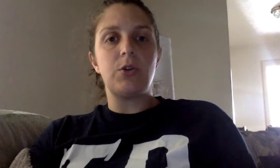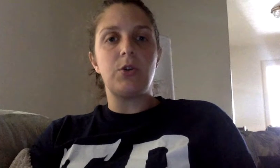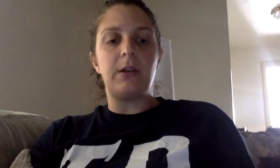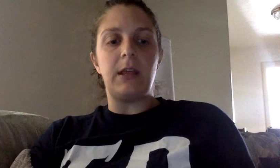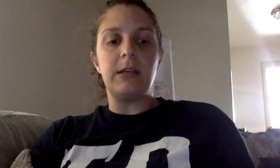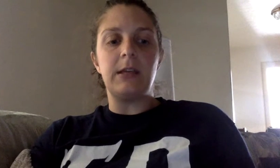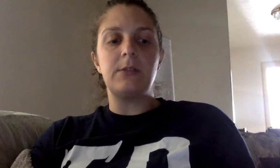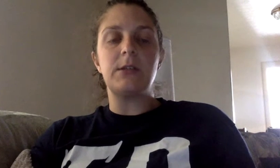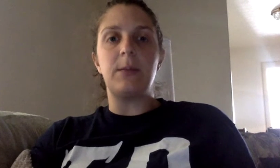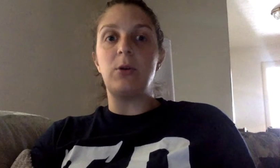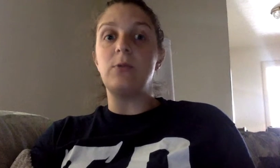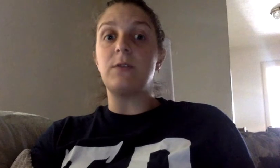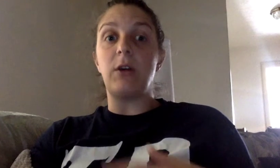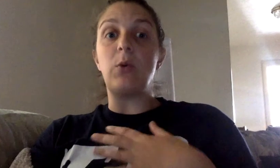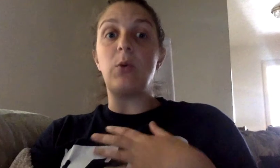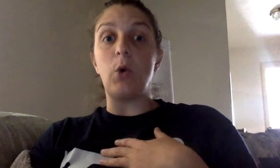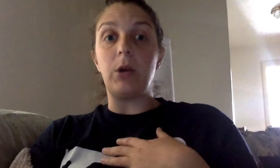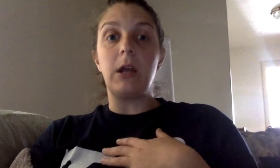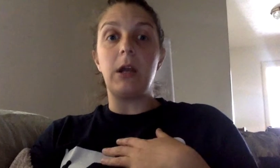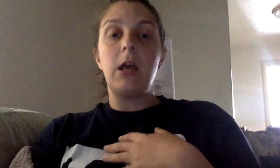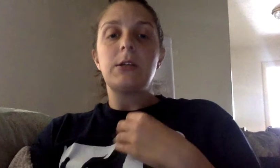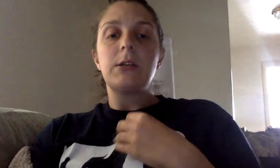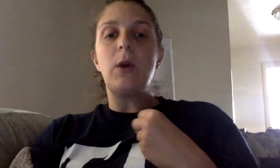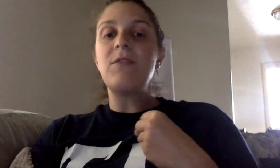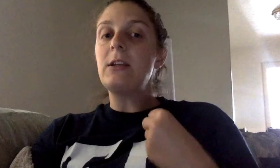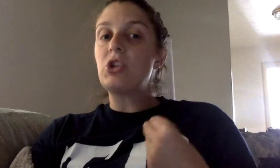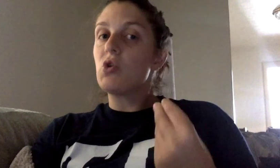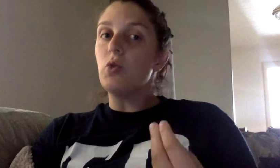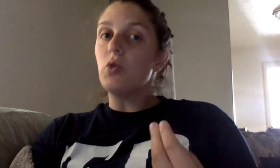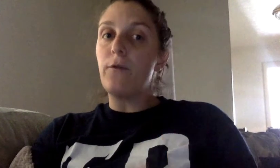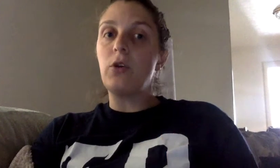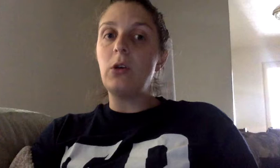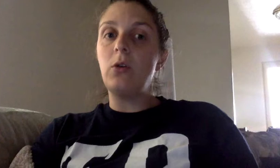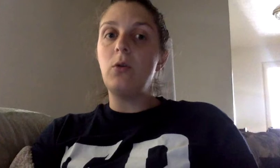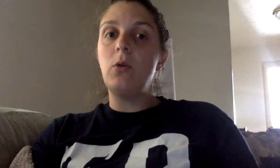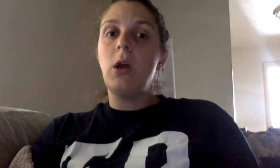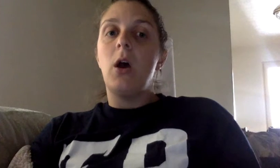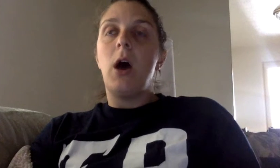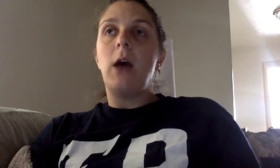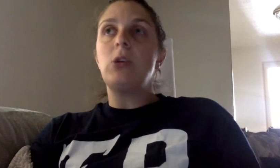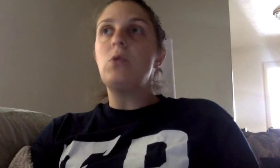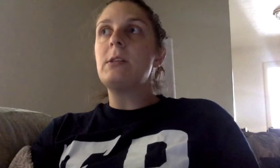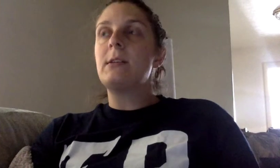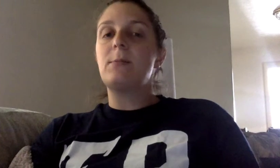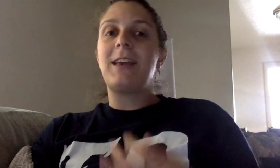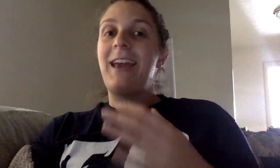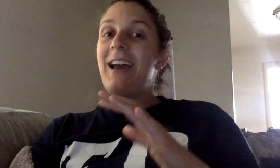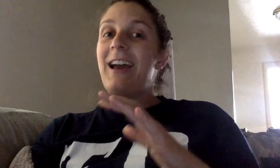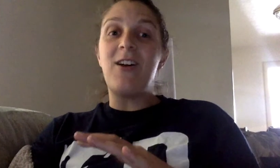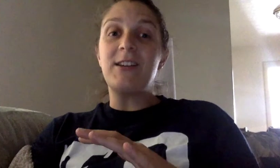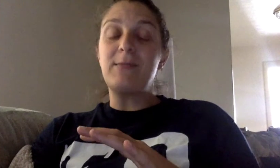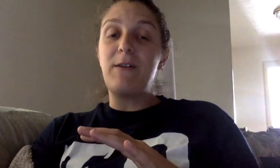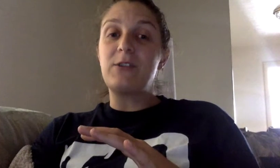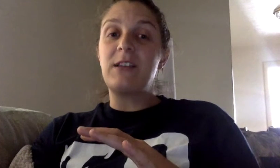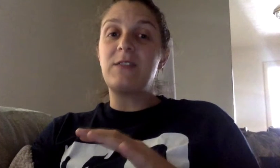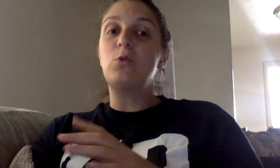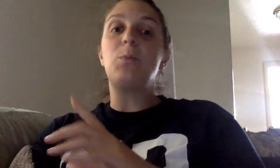assuring things to someone who's very worried. So if that is true for you, you can say something like, hey, I got lost on my first day of school, but